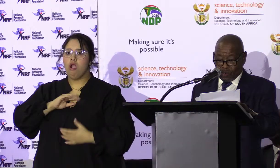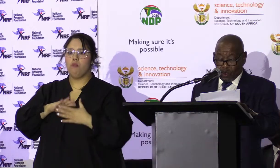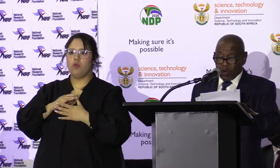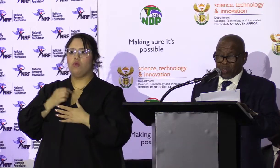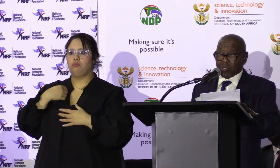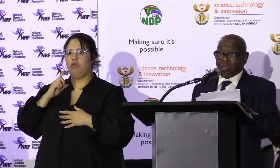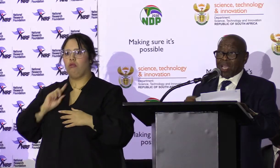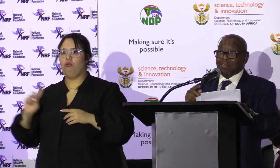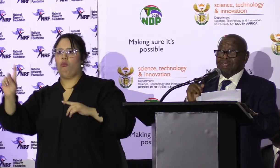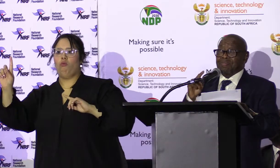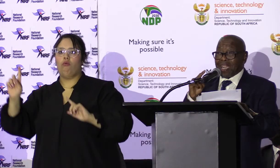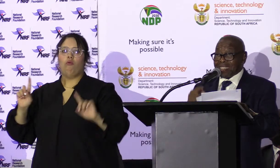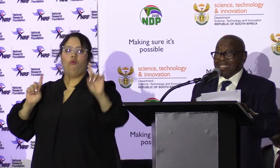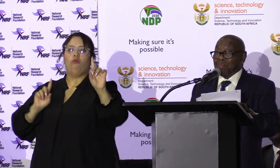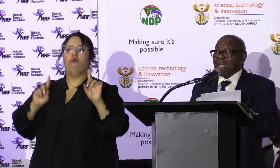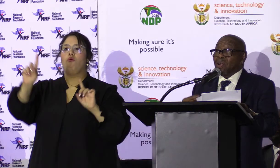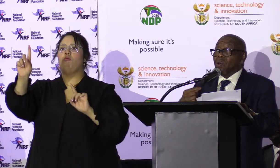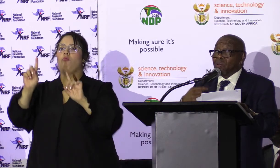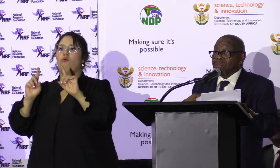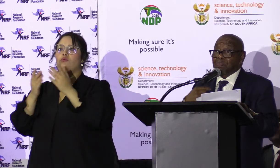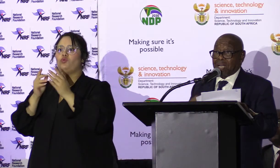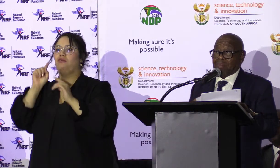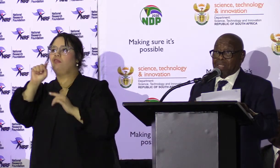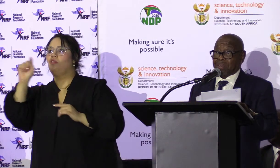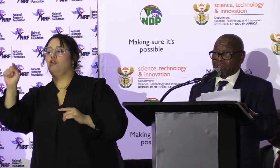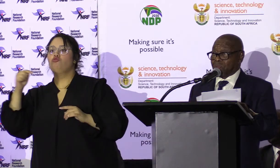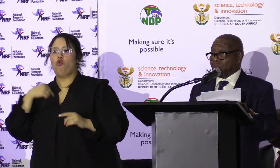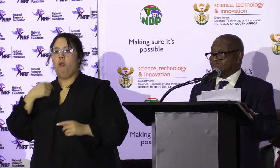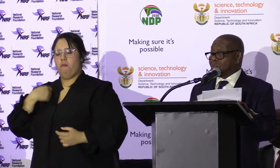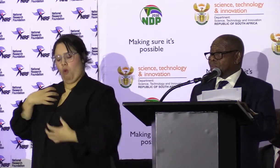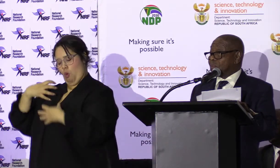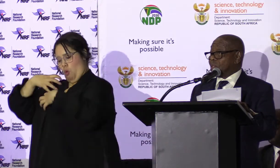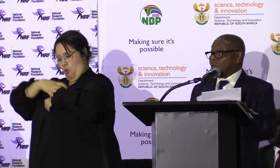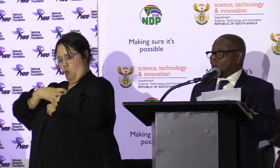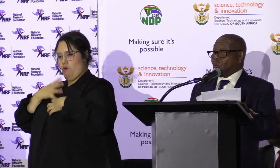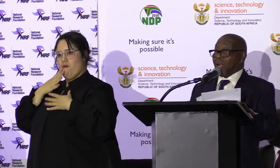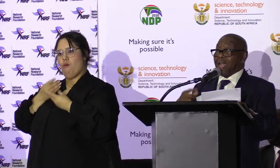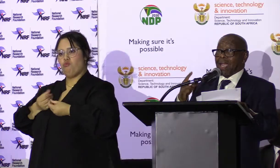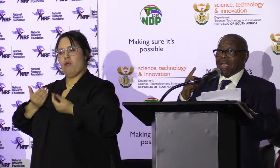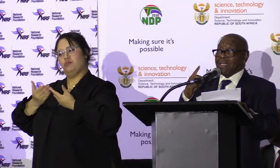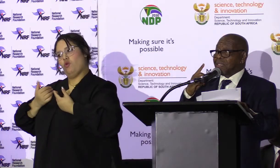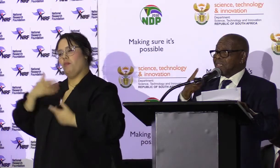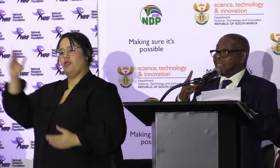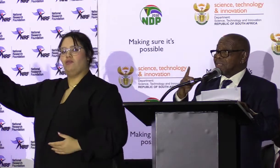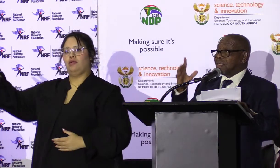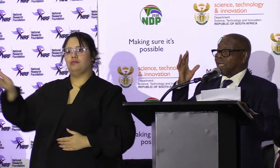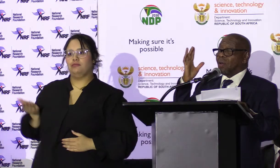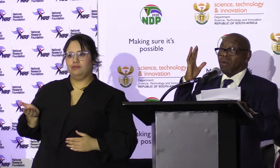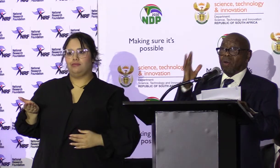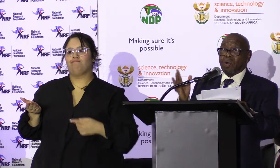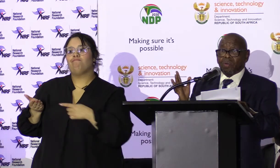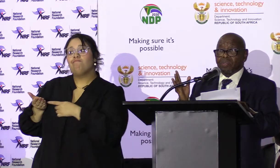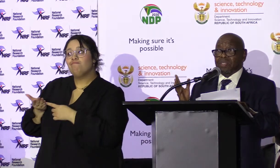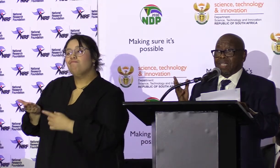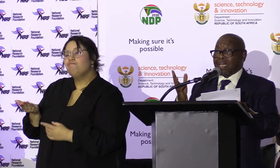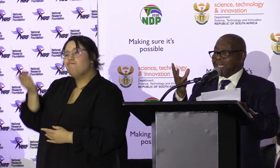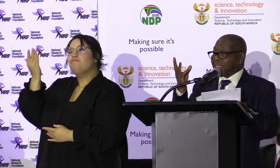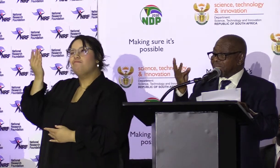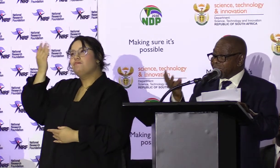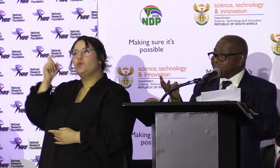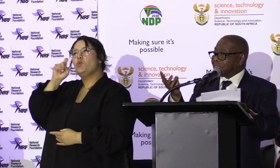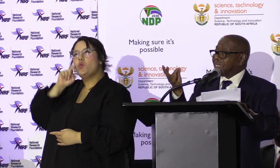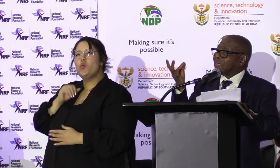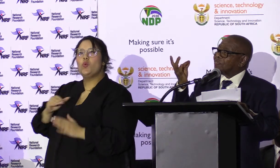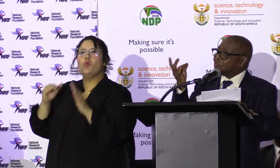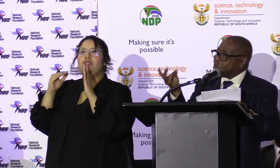through. So I've invited my own primary school where I did the old